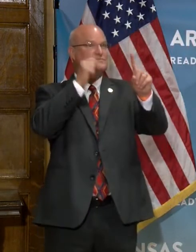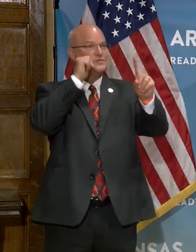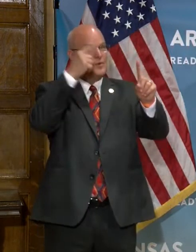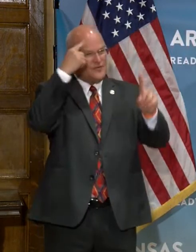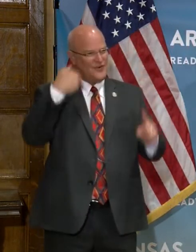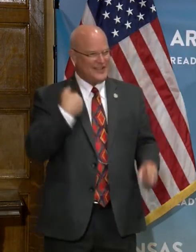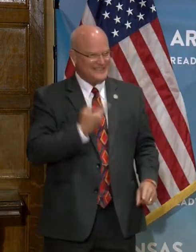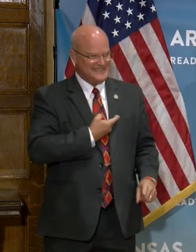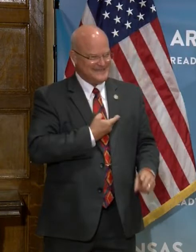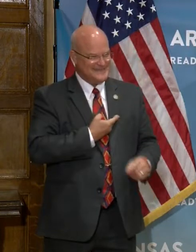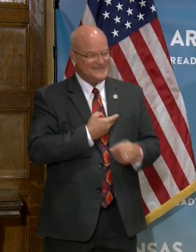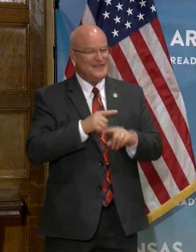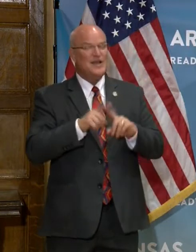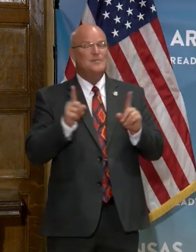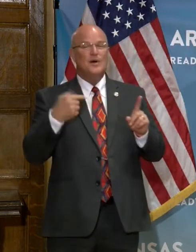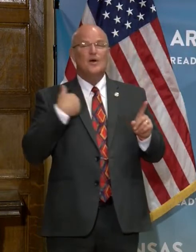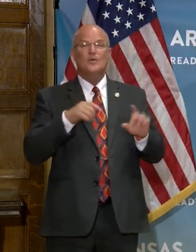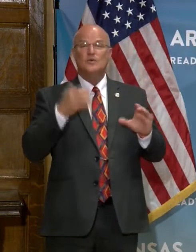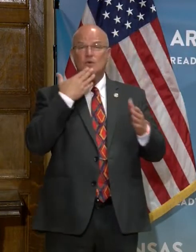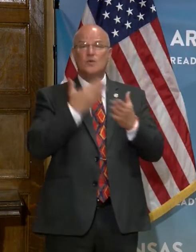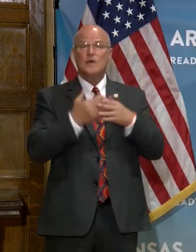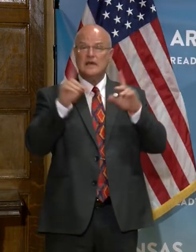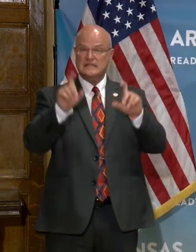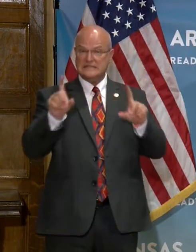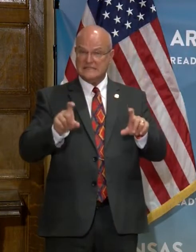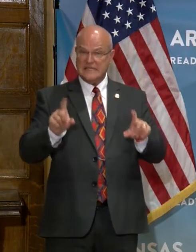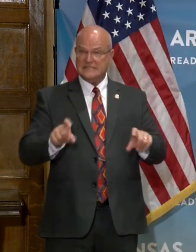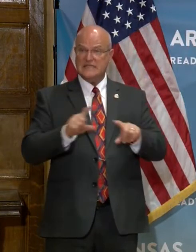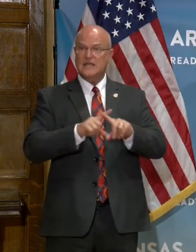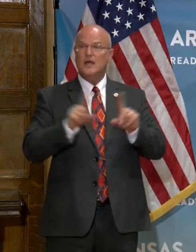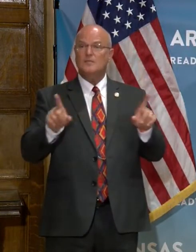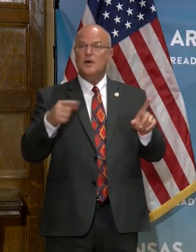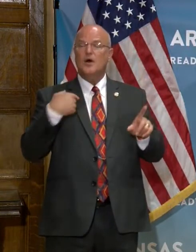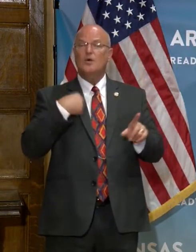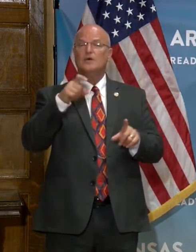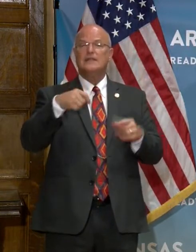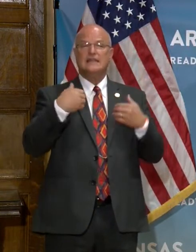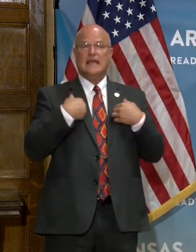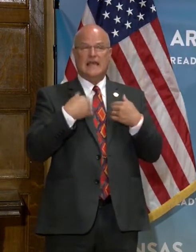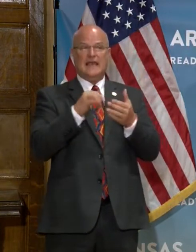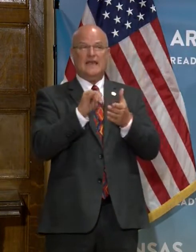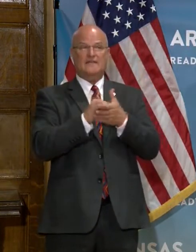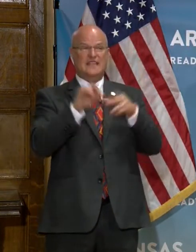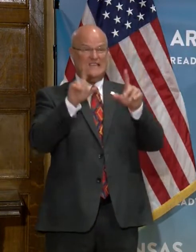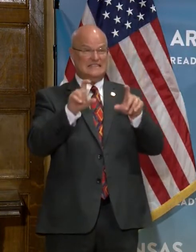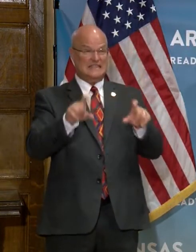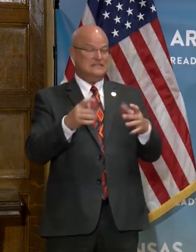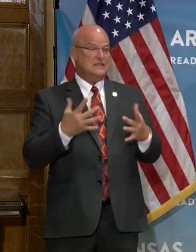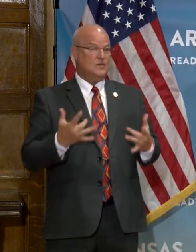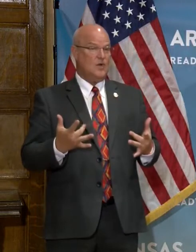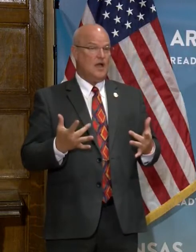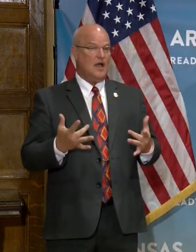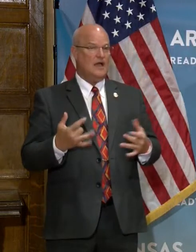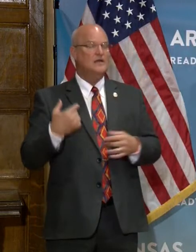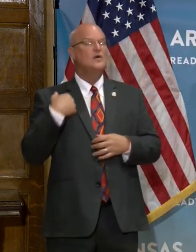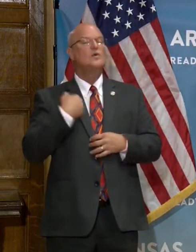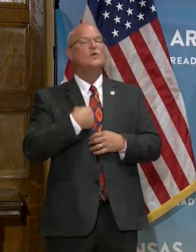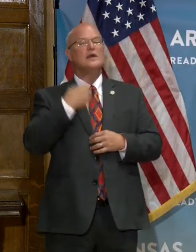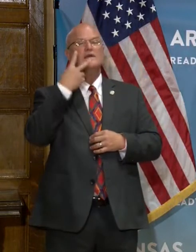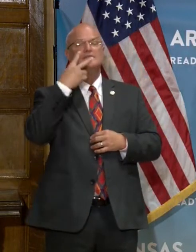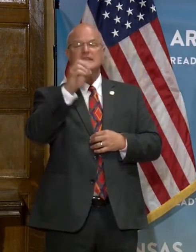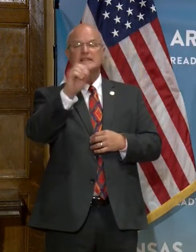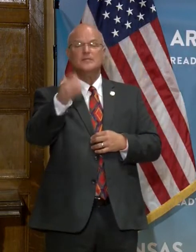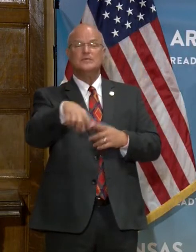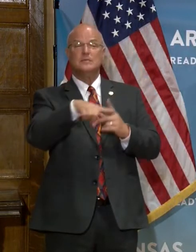us. But we're doing well on testing, but we need to have that testing because we've seen the